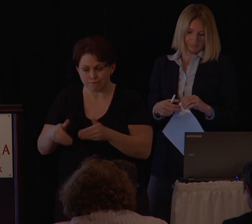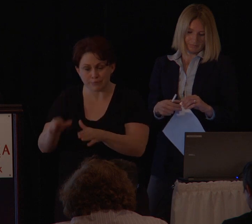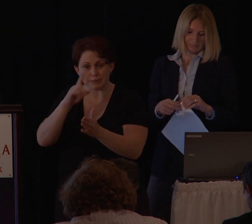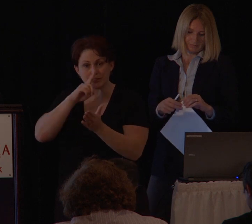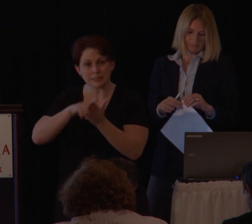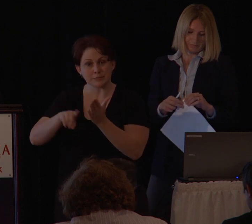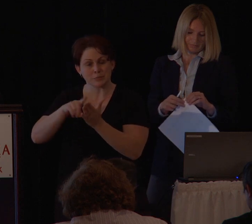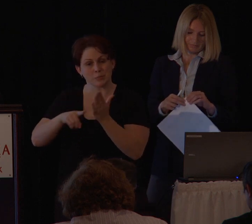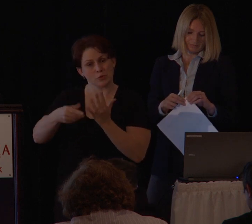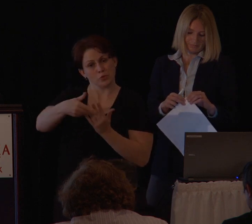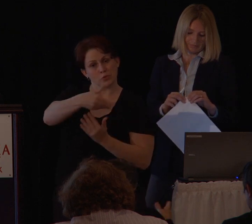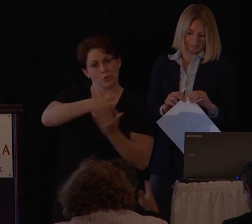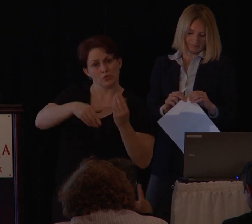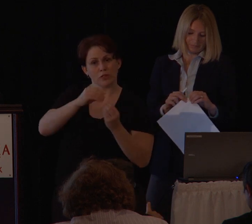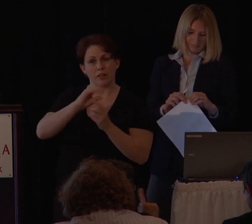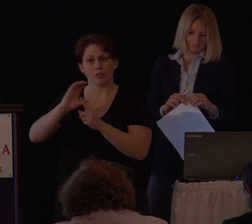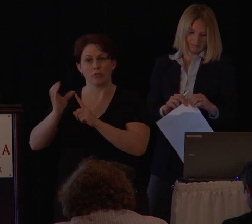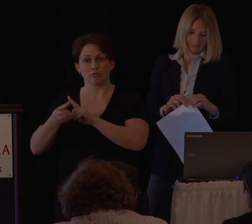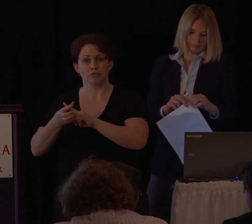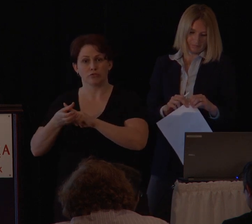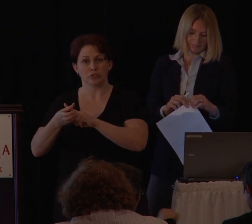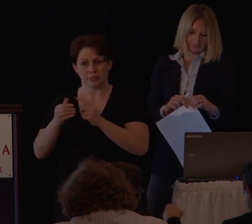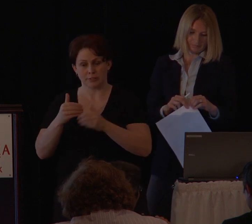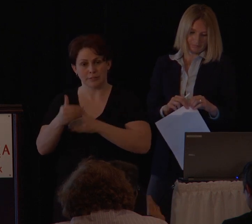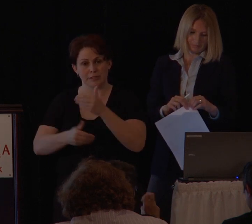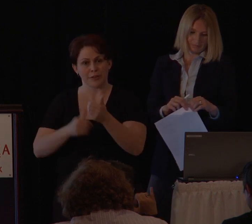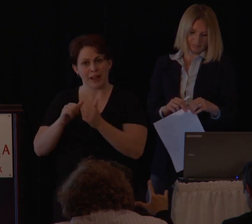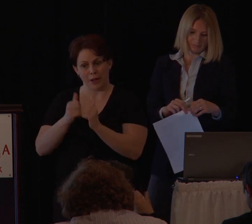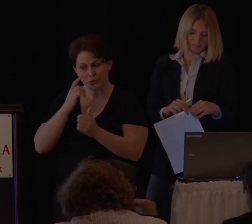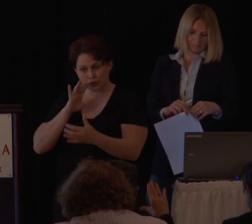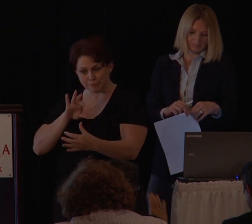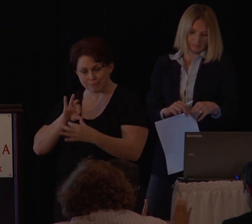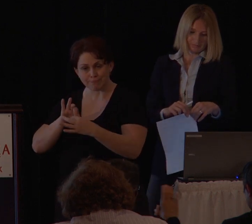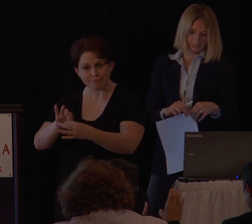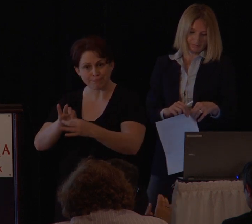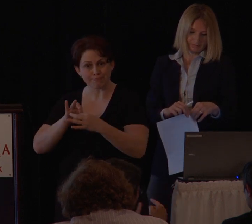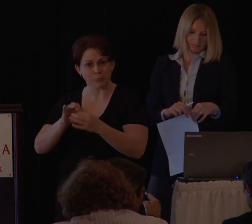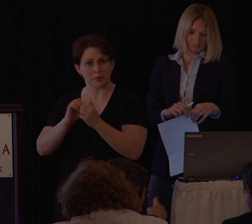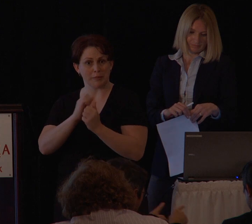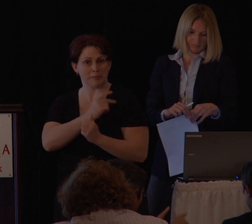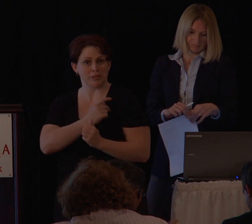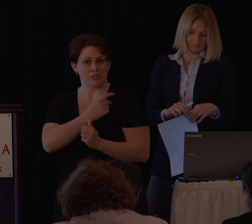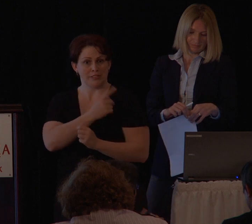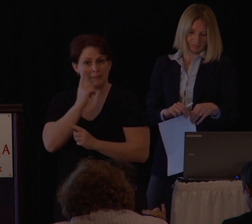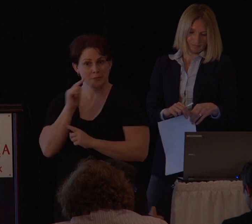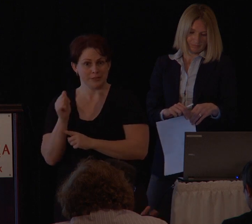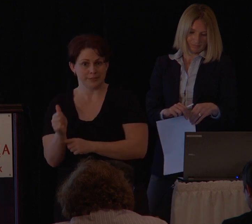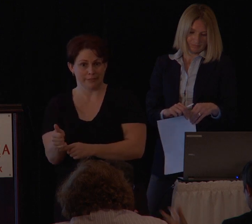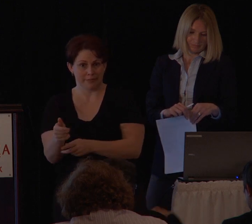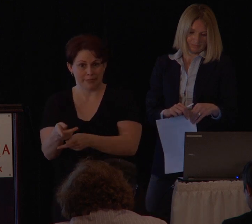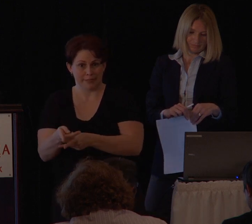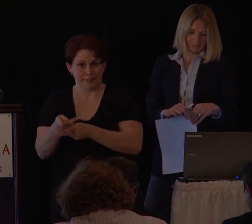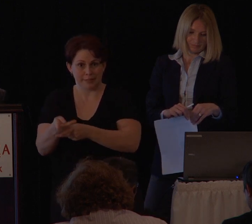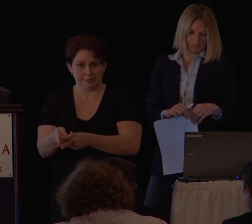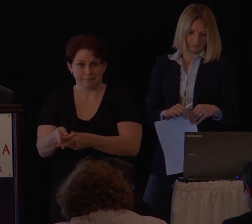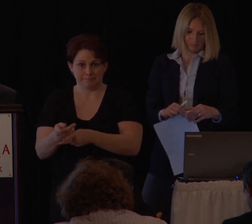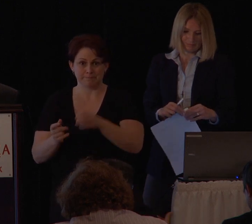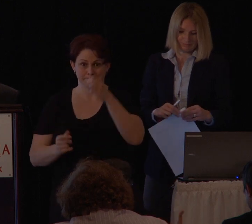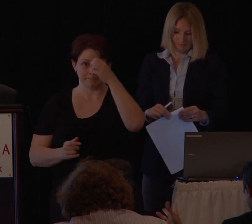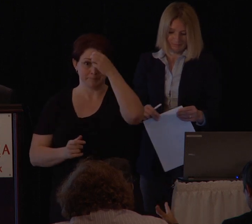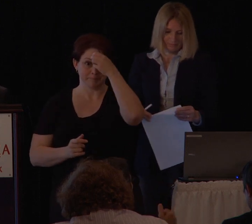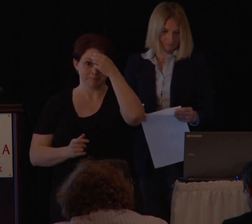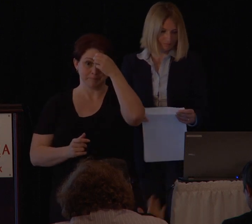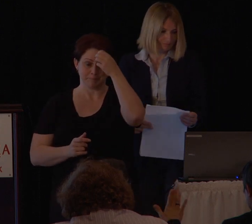cultural mechanisms of engaging patients in self-care. So, Dr.